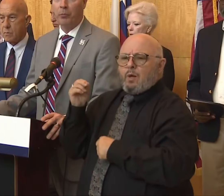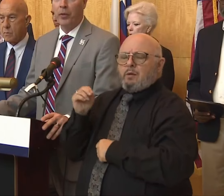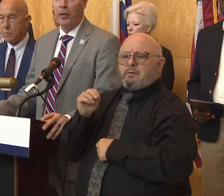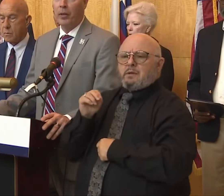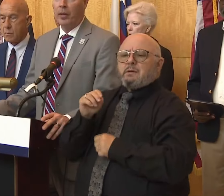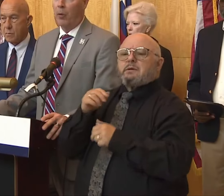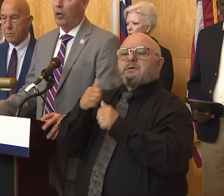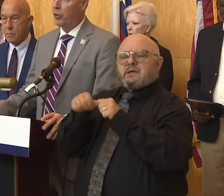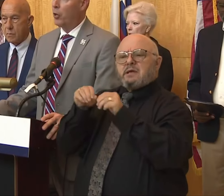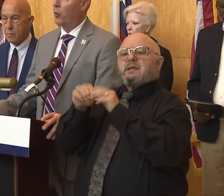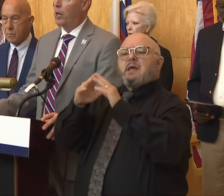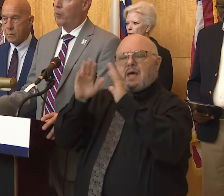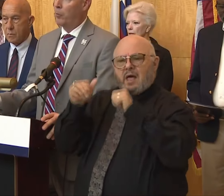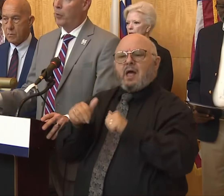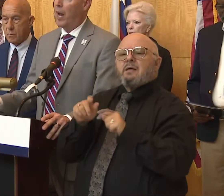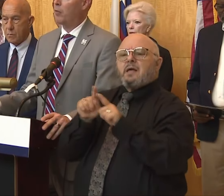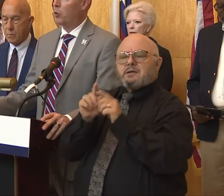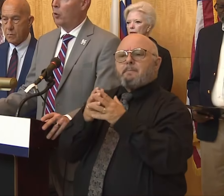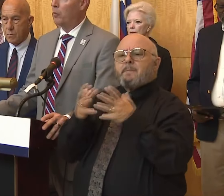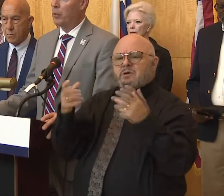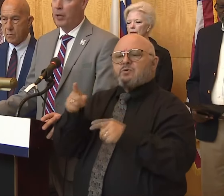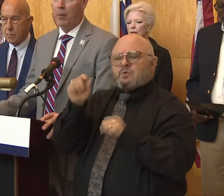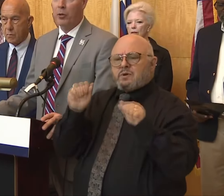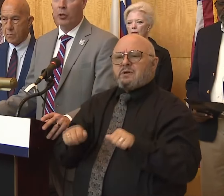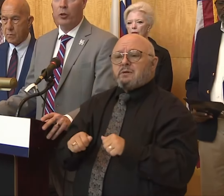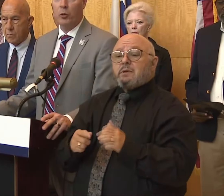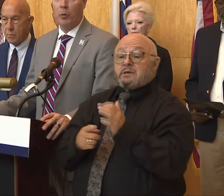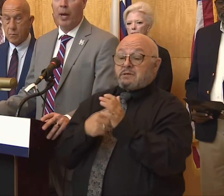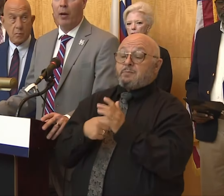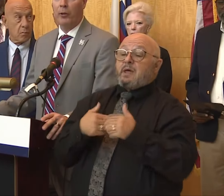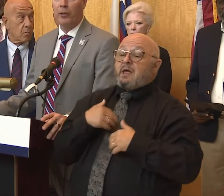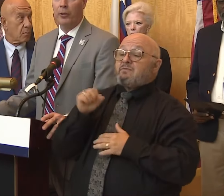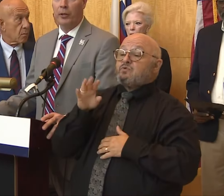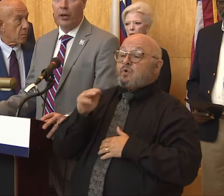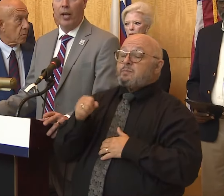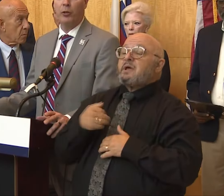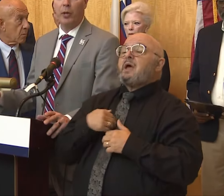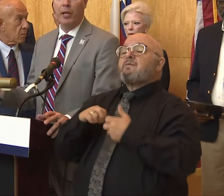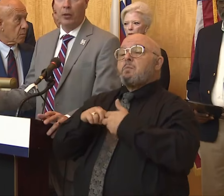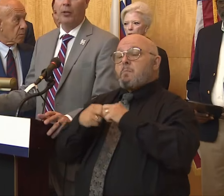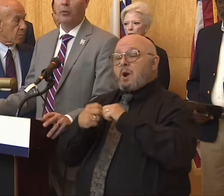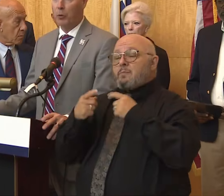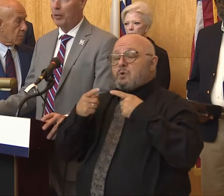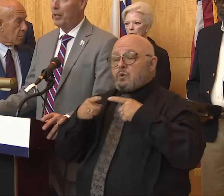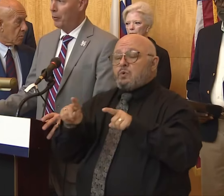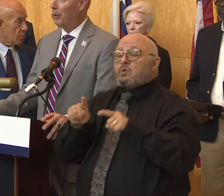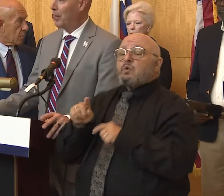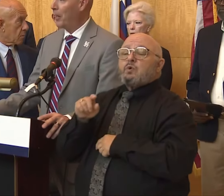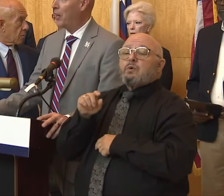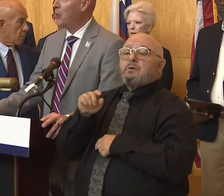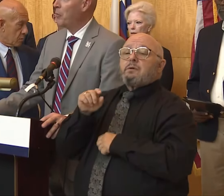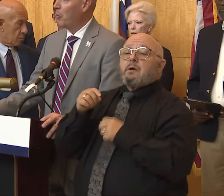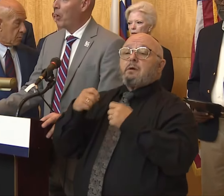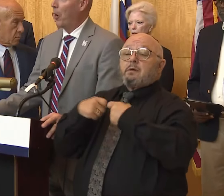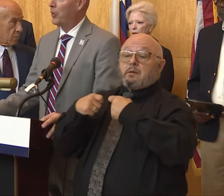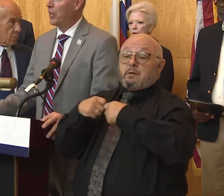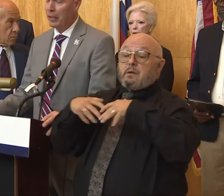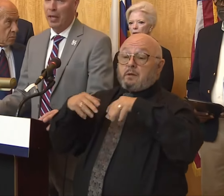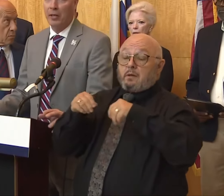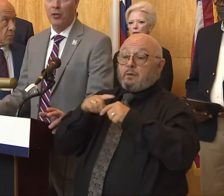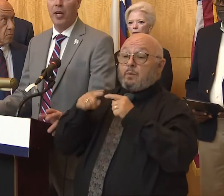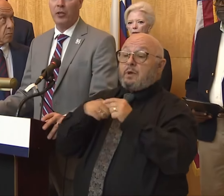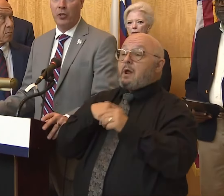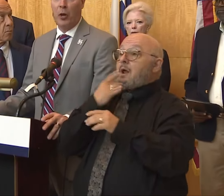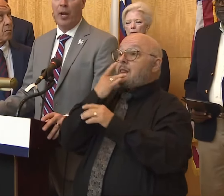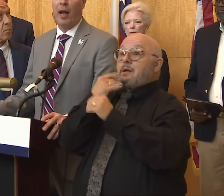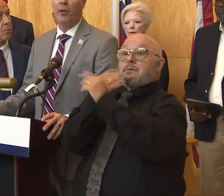can. Now, we also know when we have storms, sometimes there's issues with power, and during the derecho, we learned specifically that when our